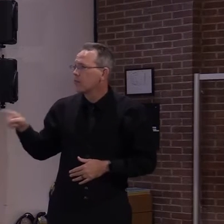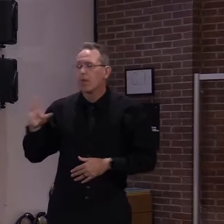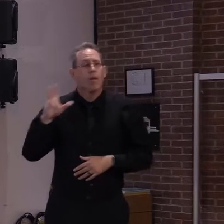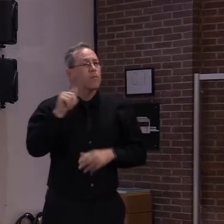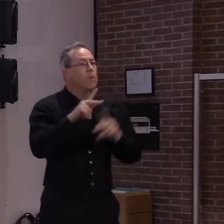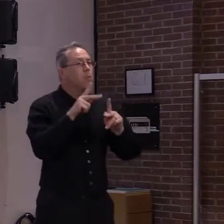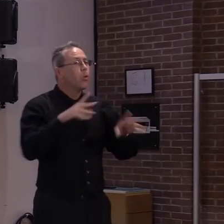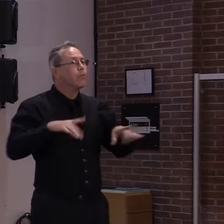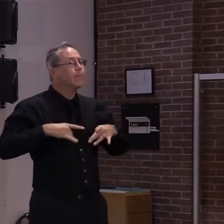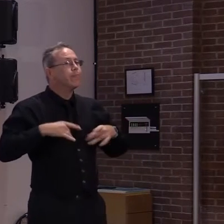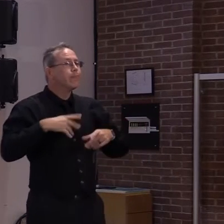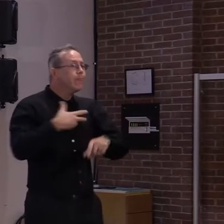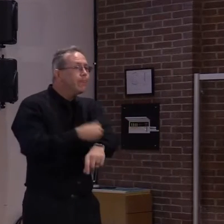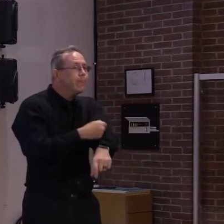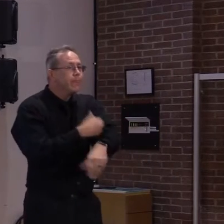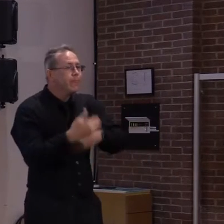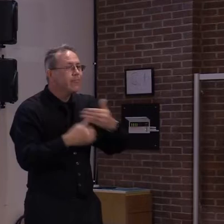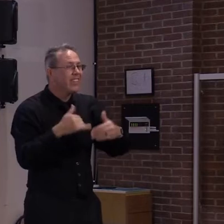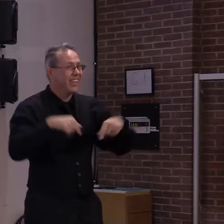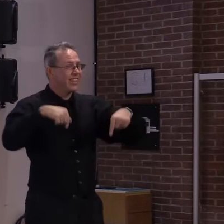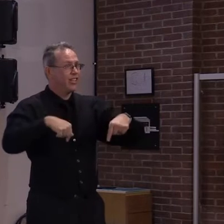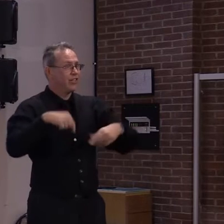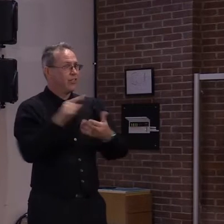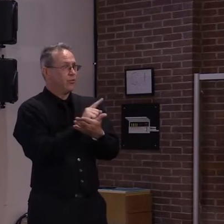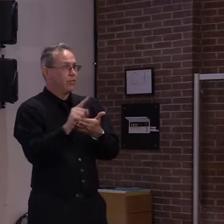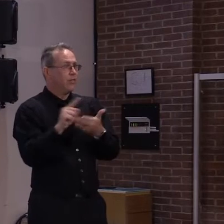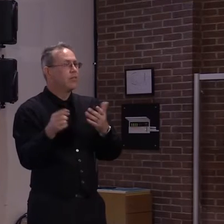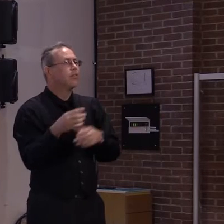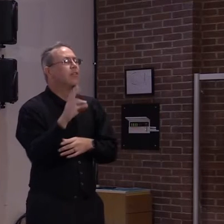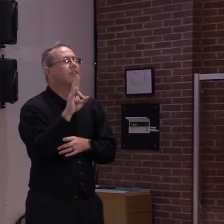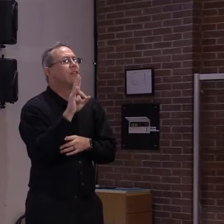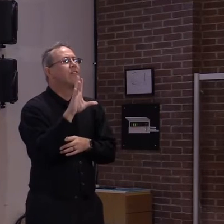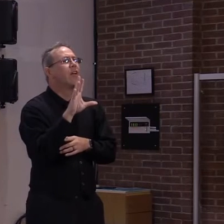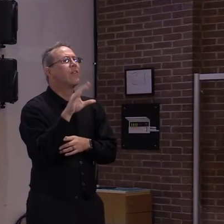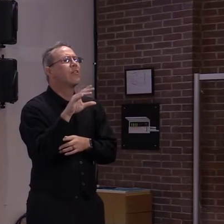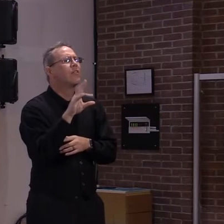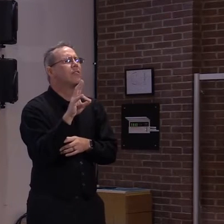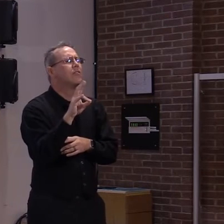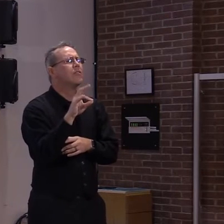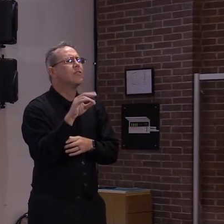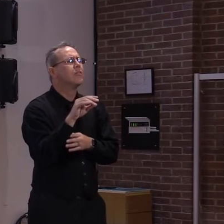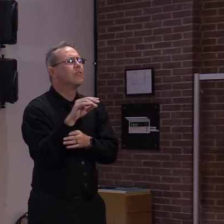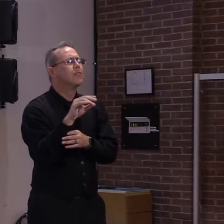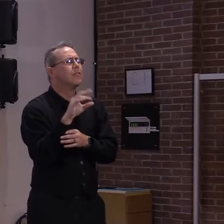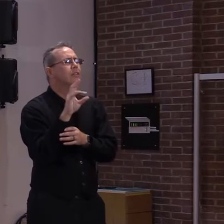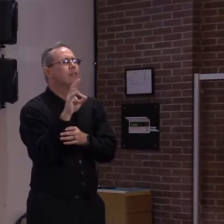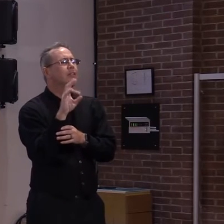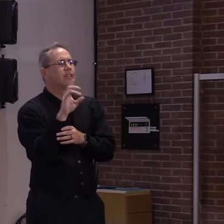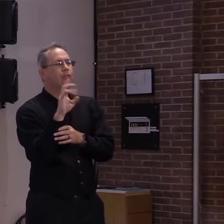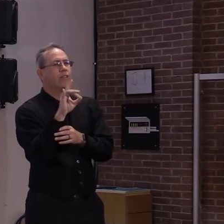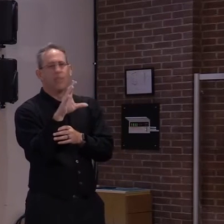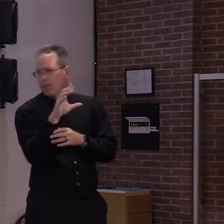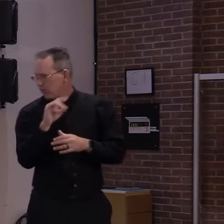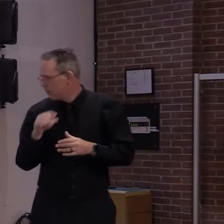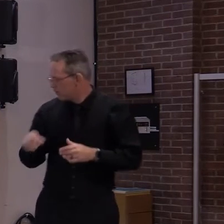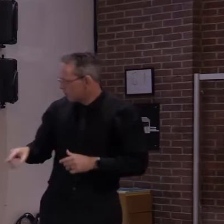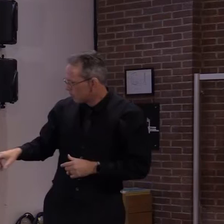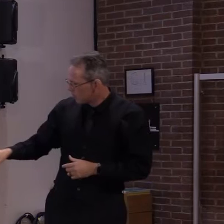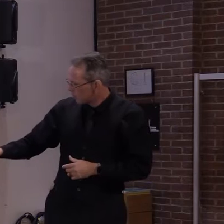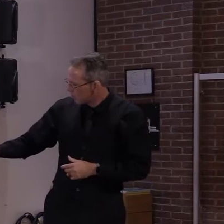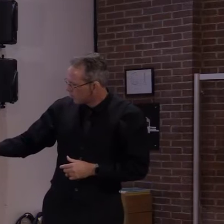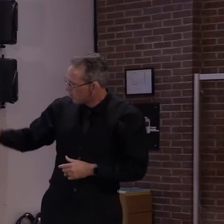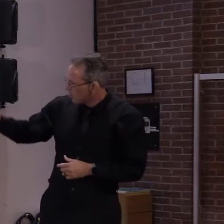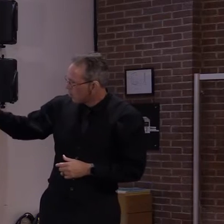were 758, a 41% increase over last week, but the rate of growth was about half of what it